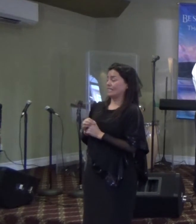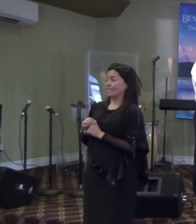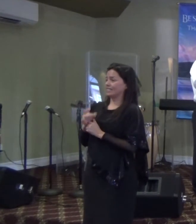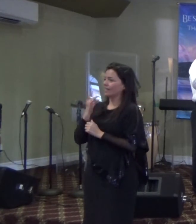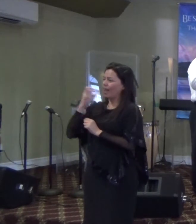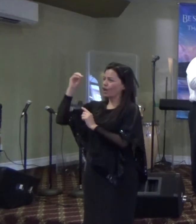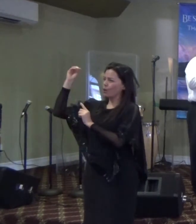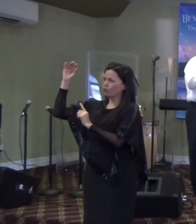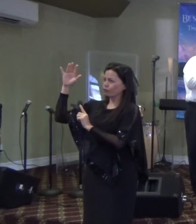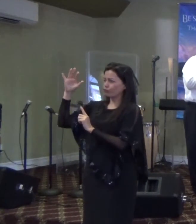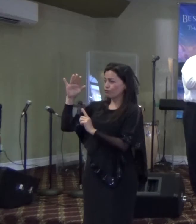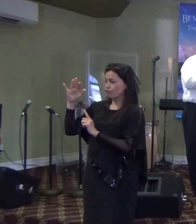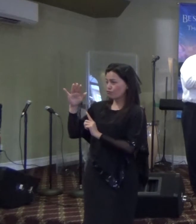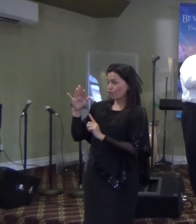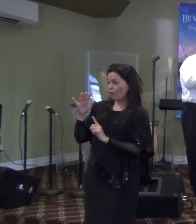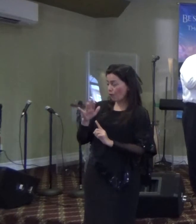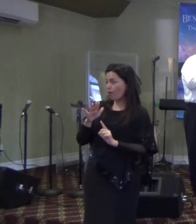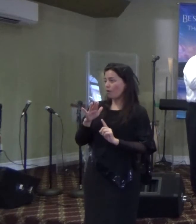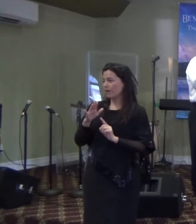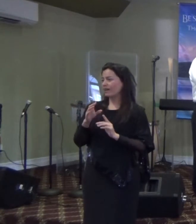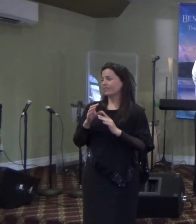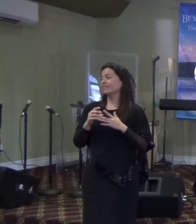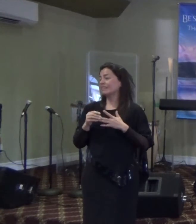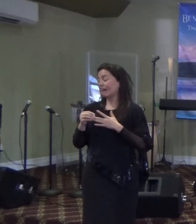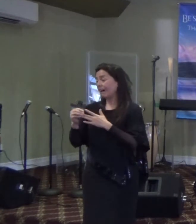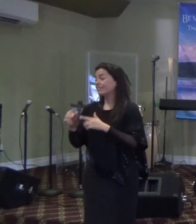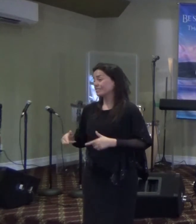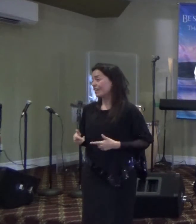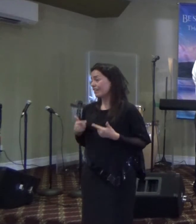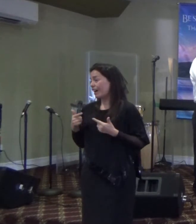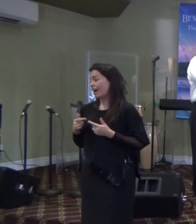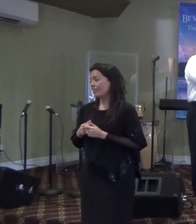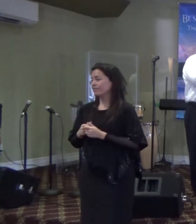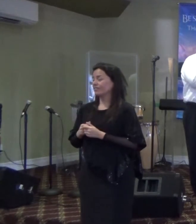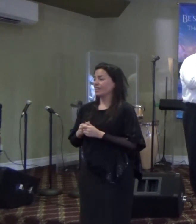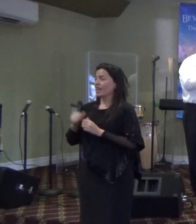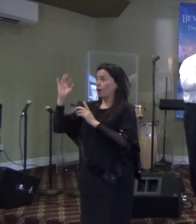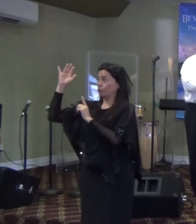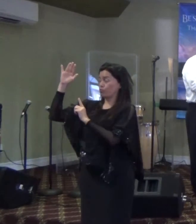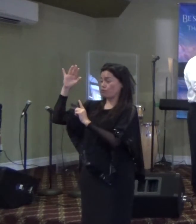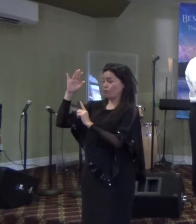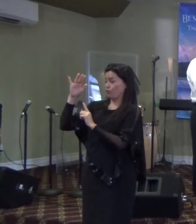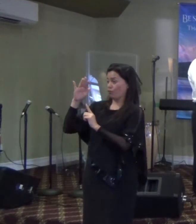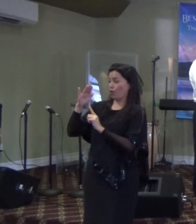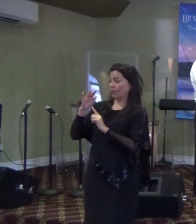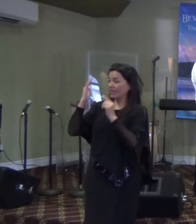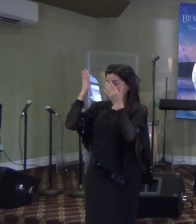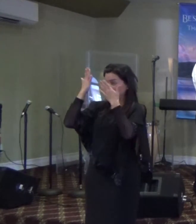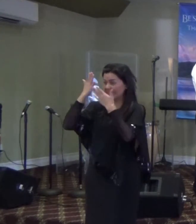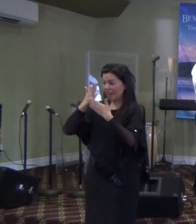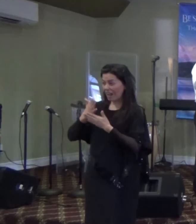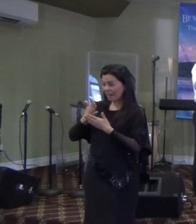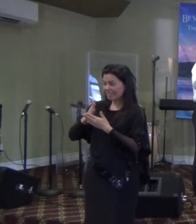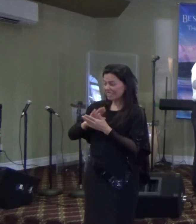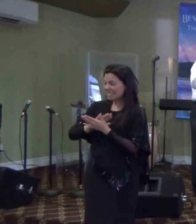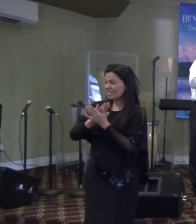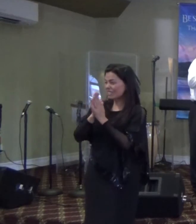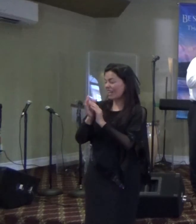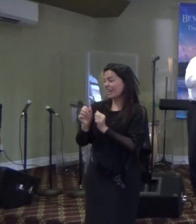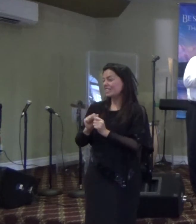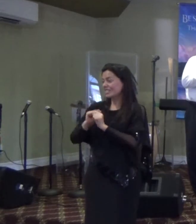hombre, comes to lo man, ilumina he shows y him, las tinieblas se and van. darkness leaves. Cuando dan gloria a How many nuestro praise Dios.